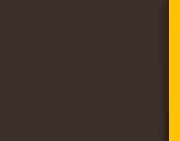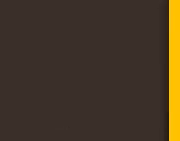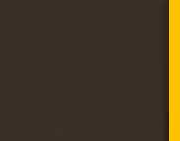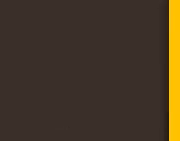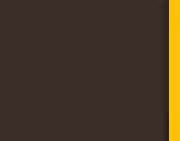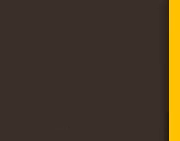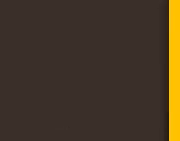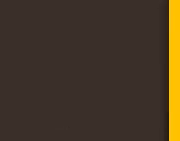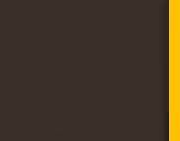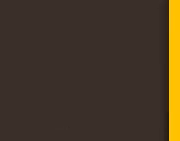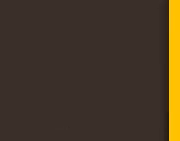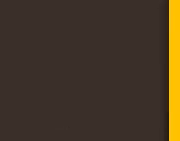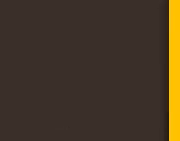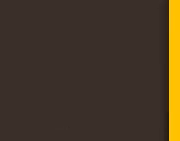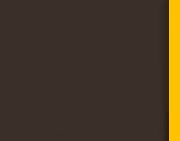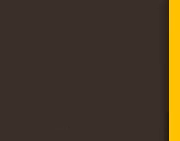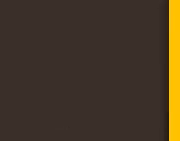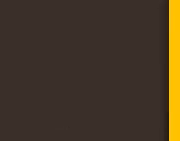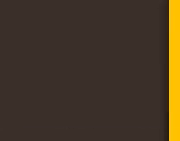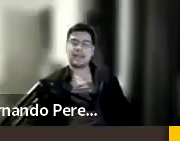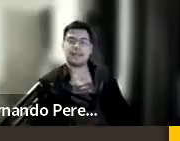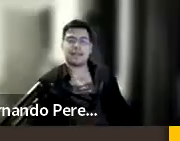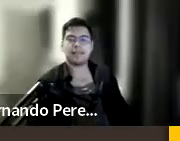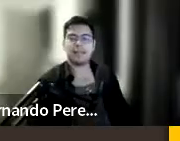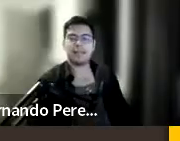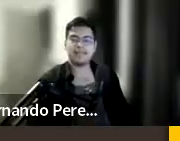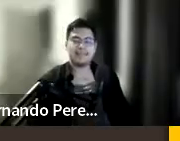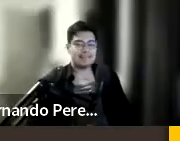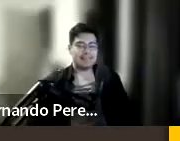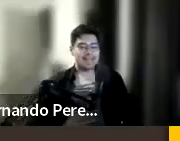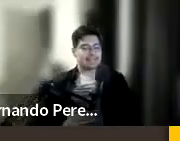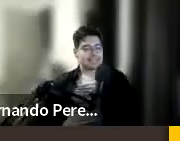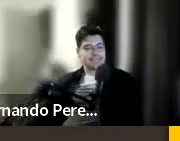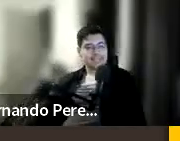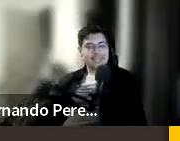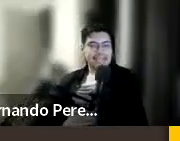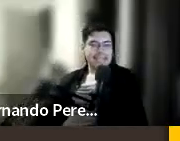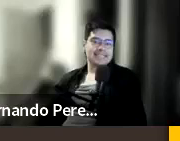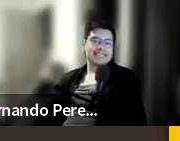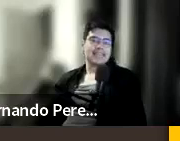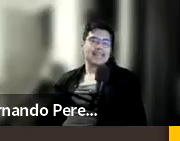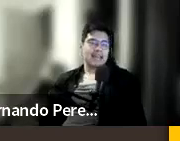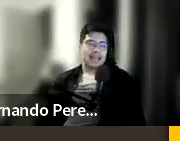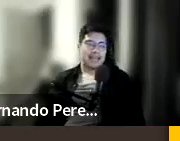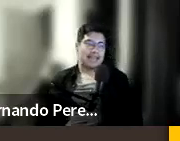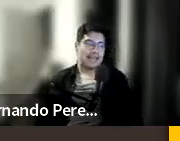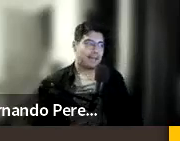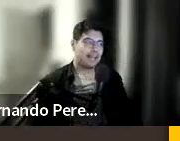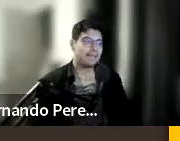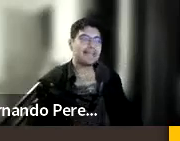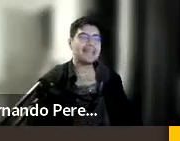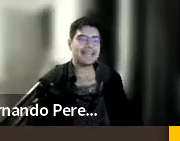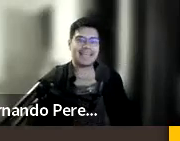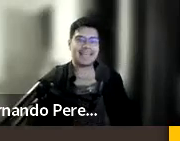Not. Perfect. Anoten esa palabra. Not es la palabra que